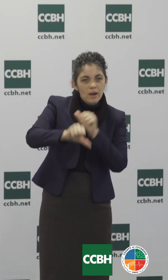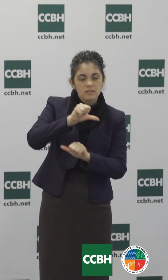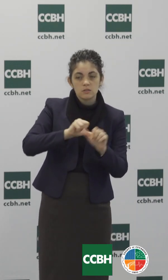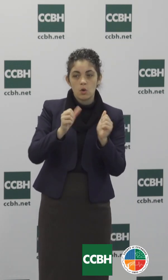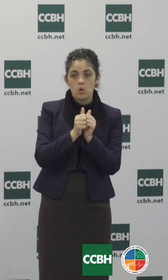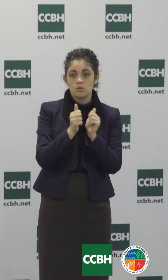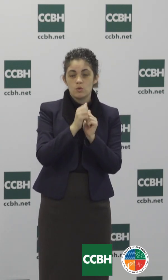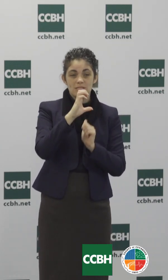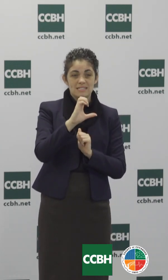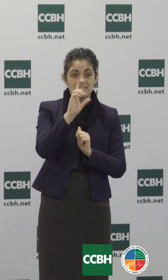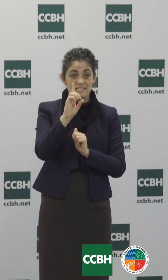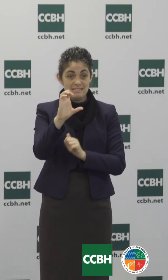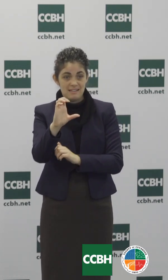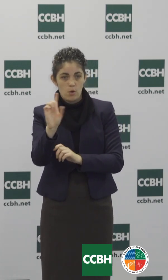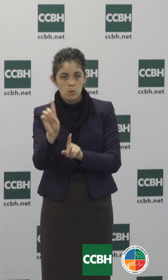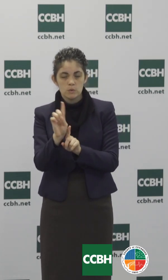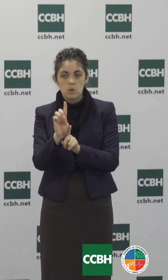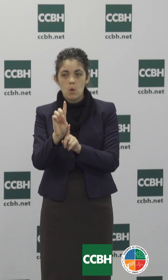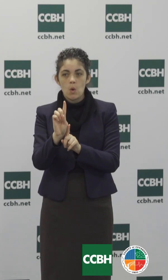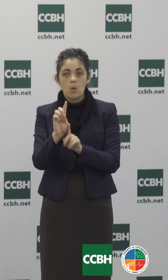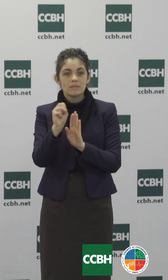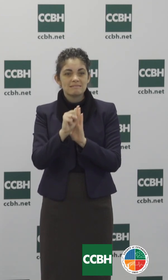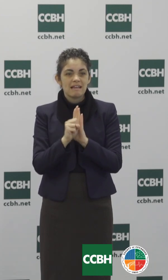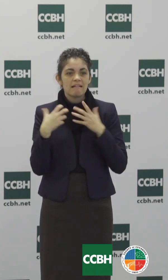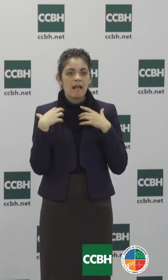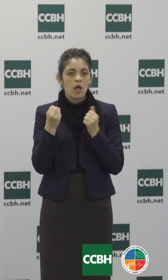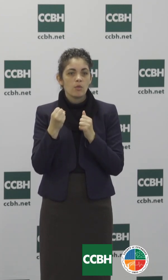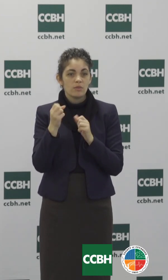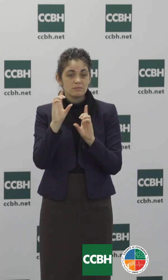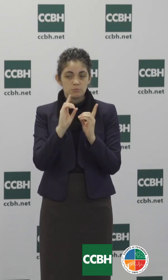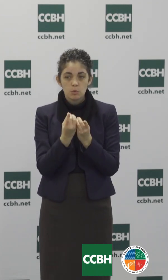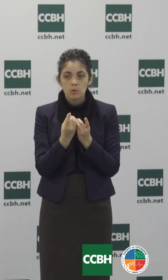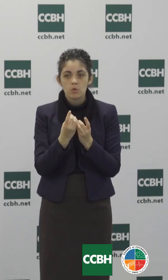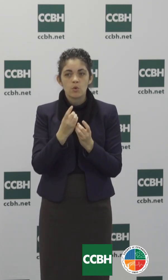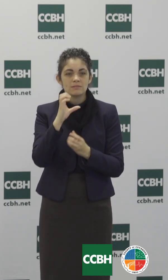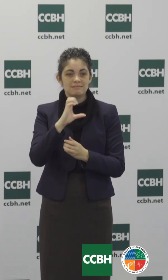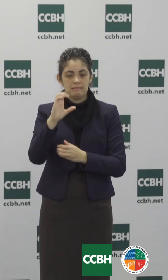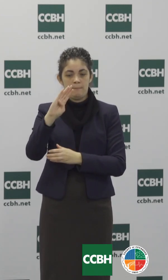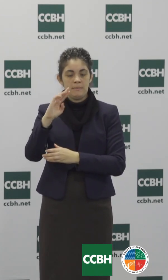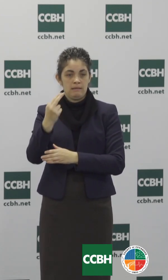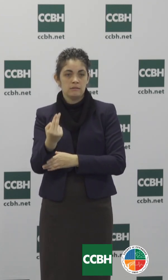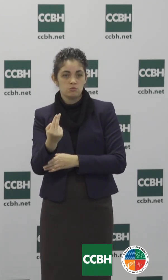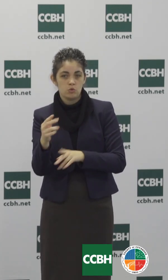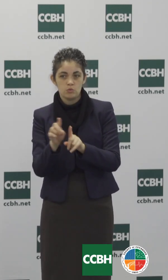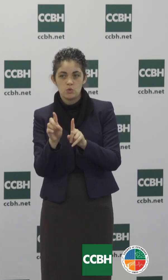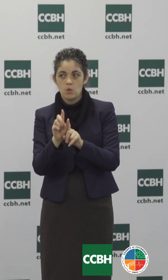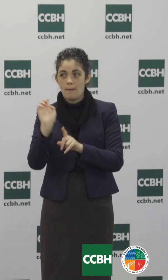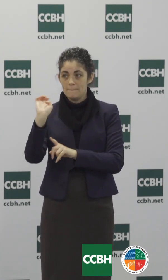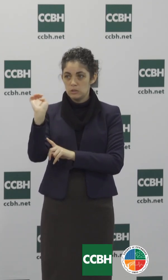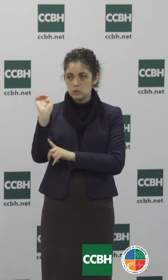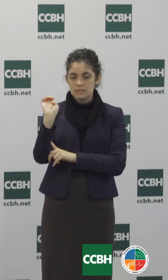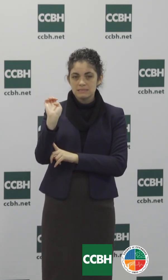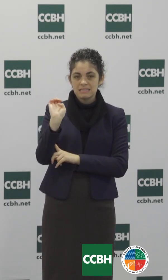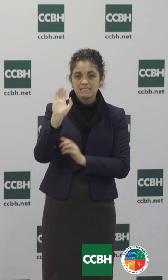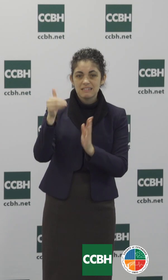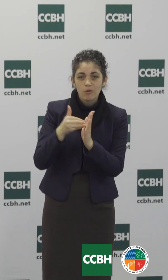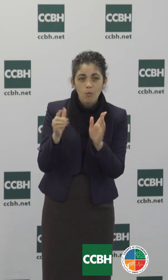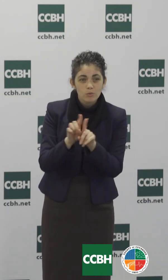CDC and the State Health Department and the Cuyahoga County Health Department working very closely with the Emergency Operations Center